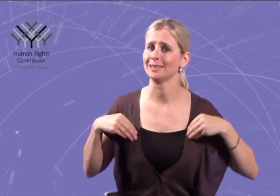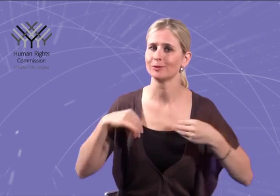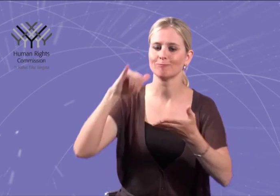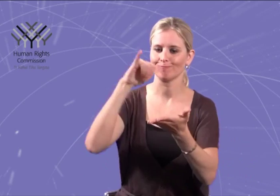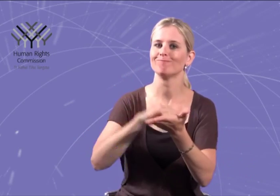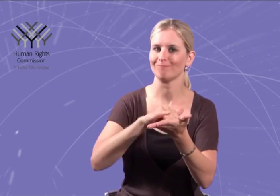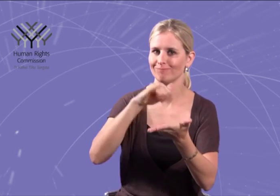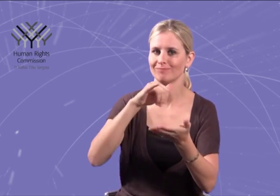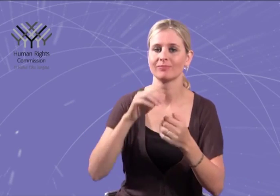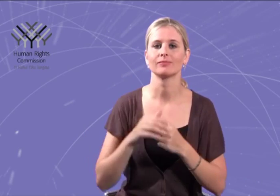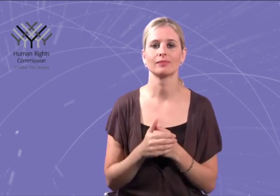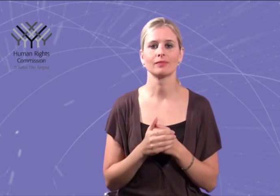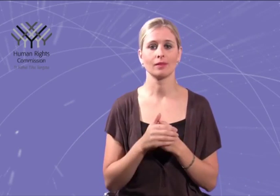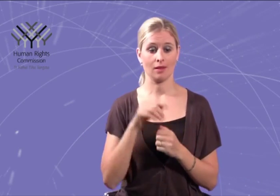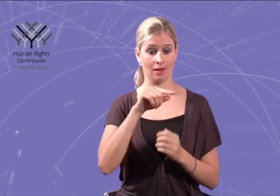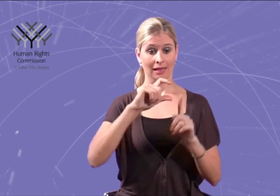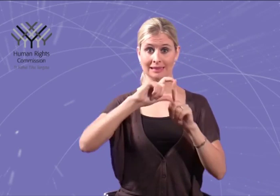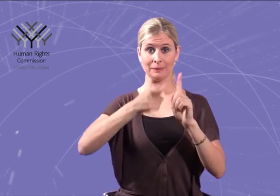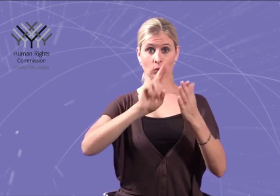December 2006.